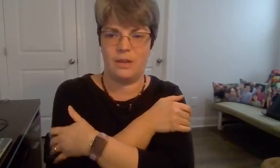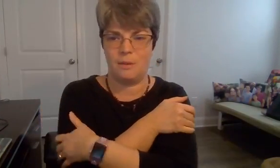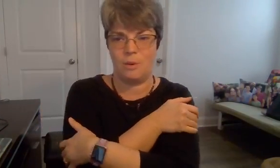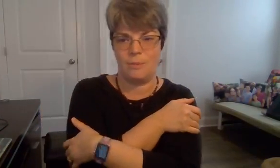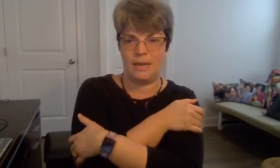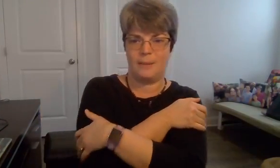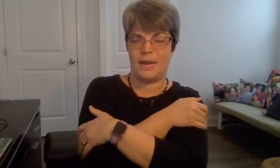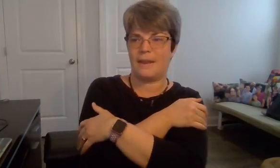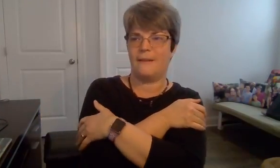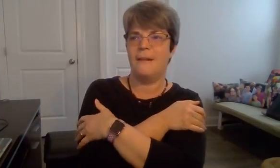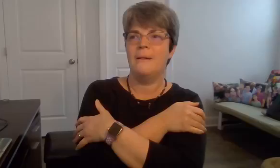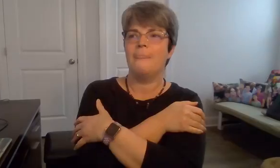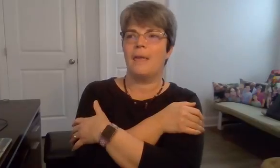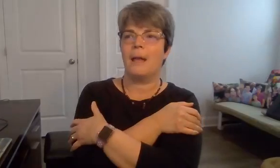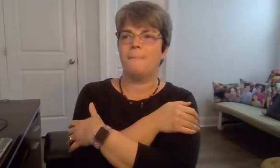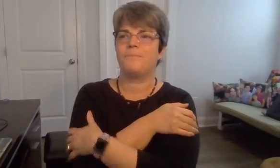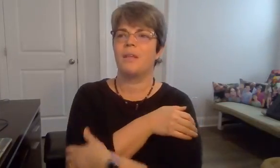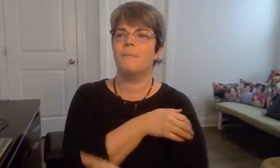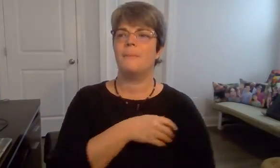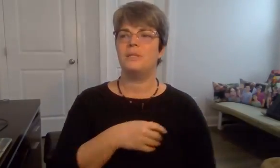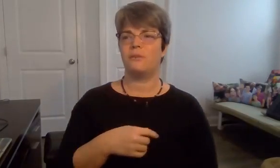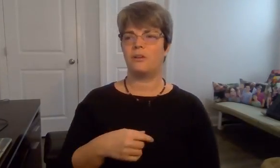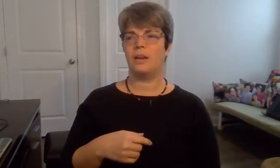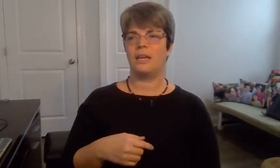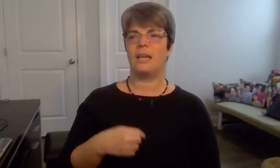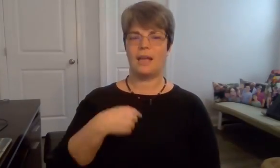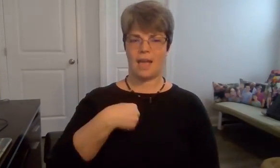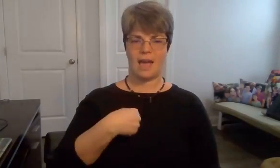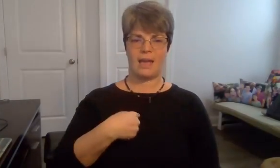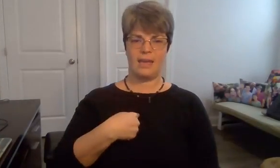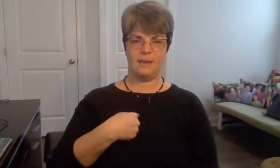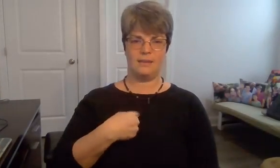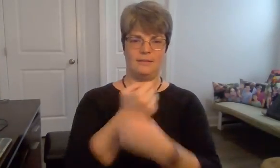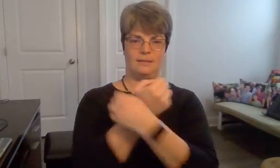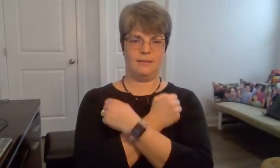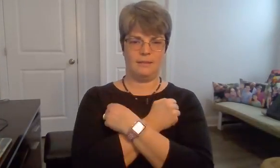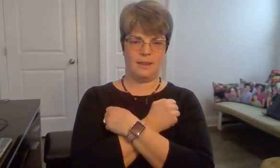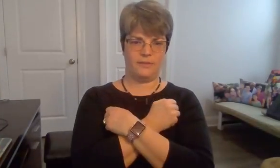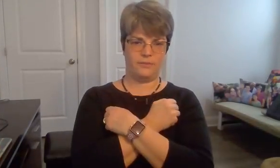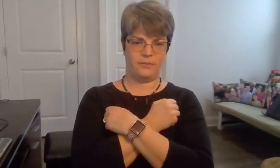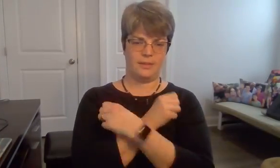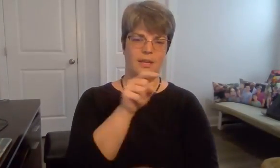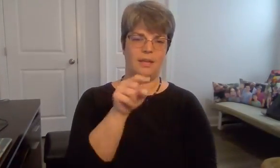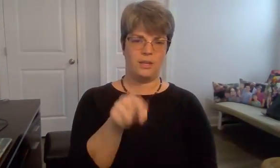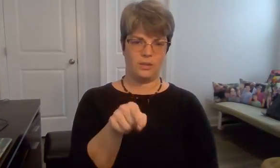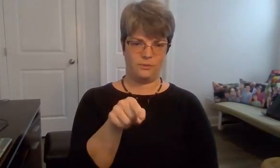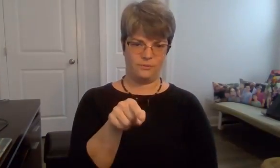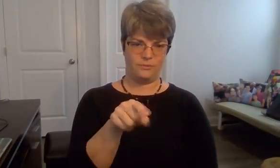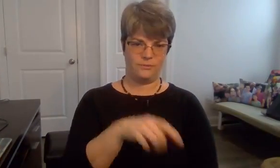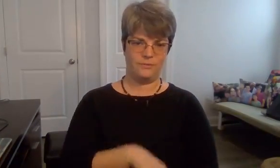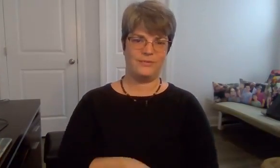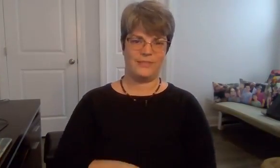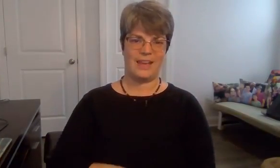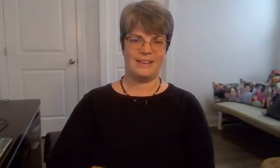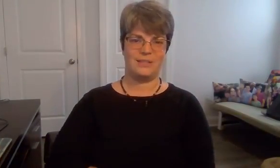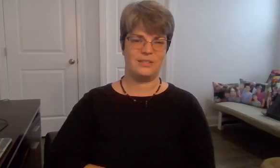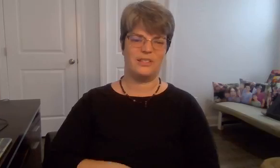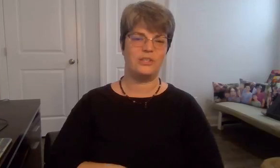it in a moment, Amanda. Mommies are for hugging. I love you. Okay, so this is to the tune